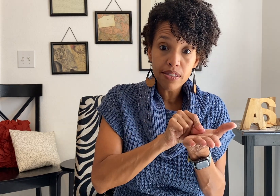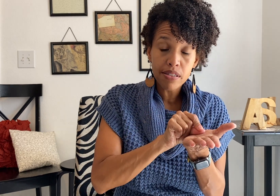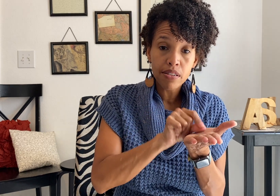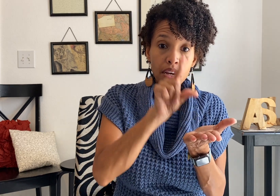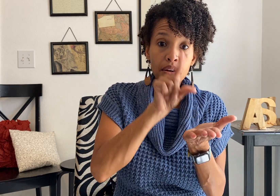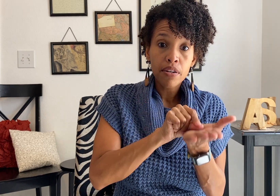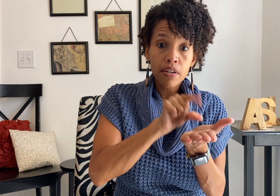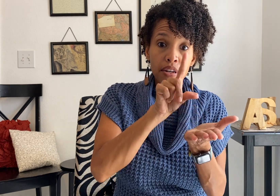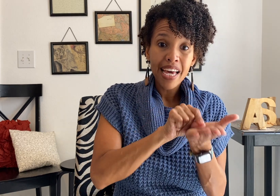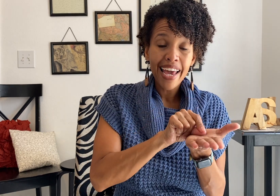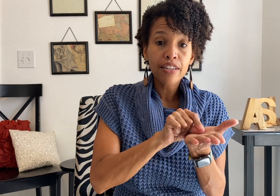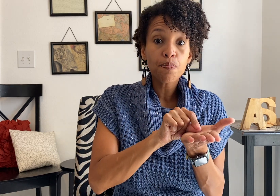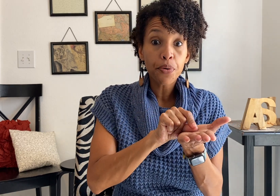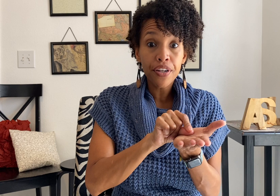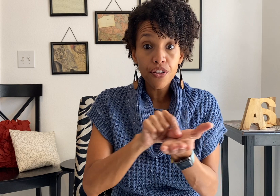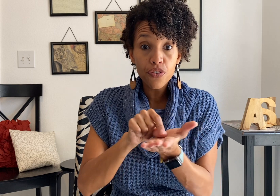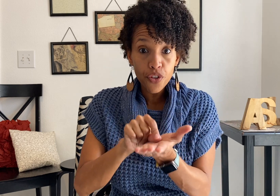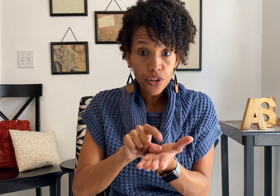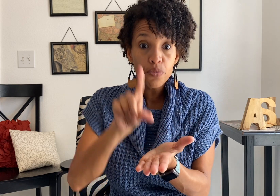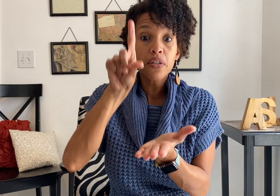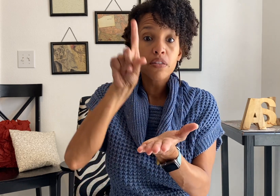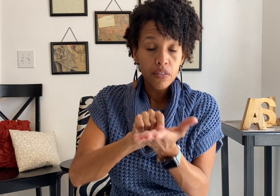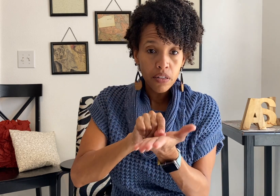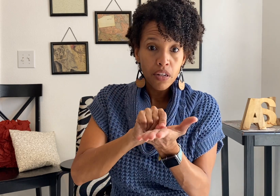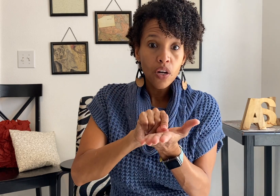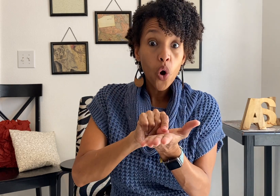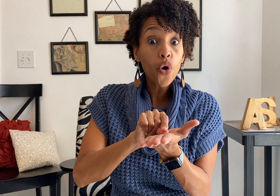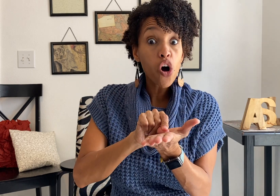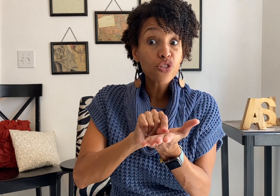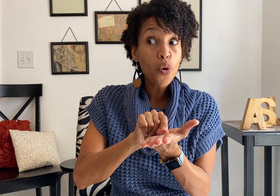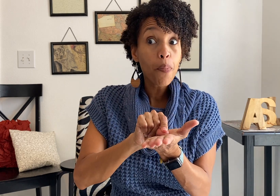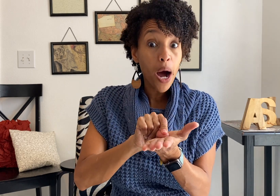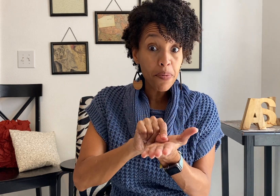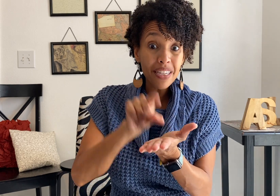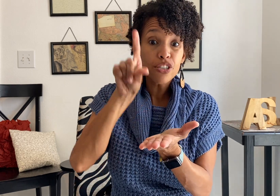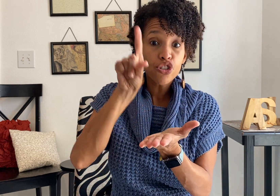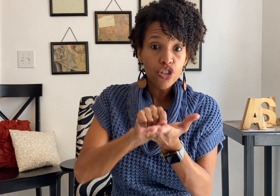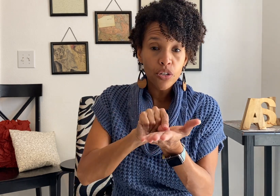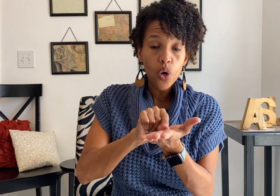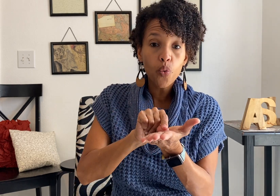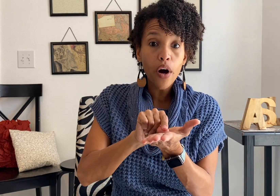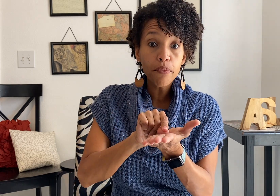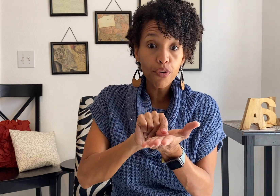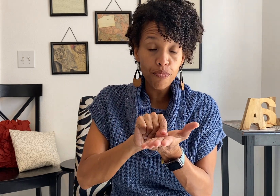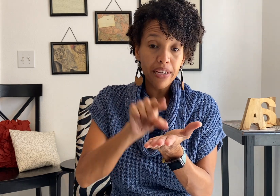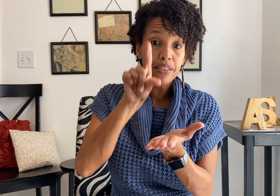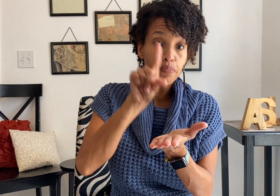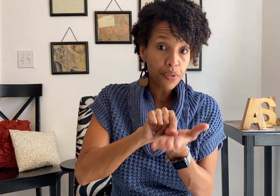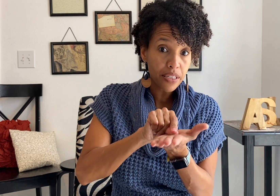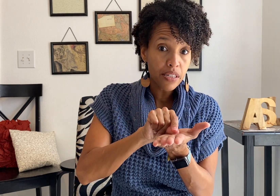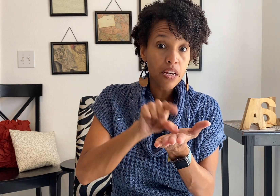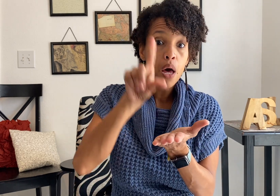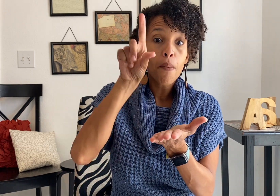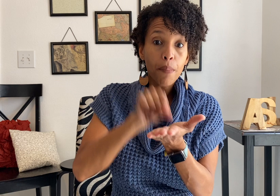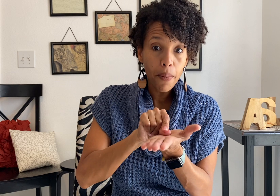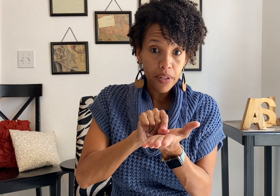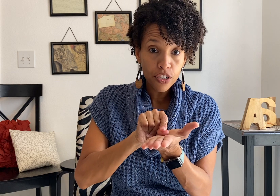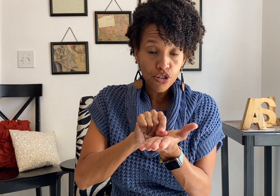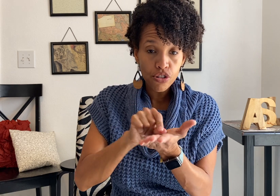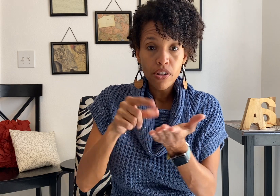movements, and print, the verb, or also publish, one movement. Print, publish,